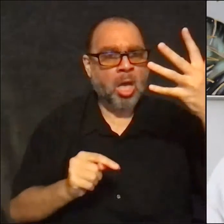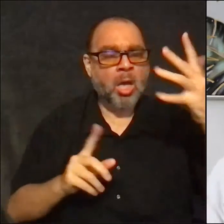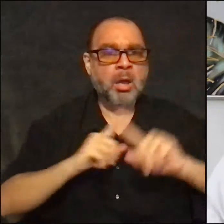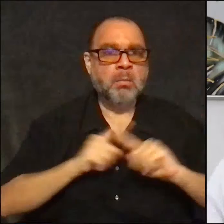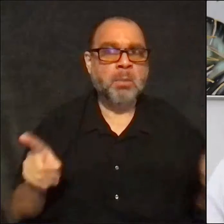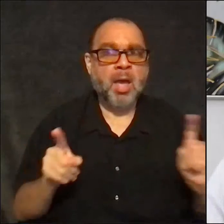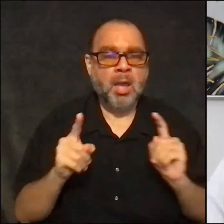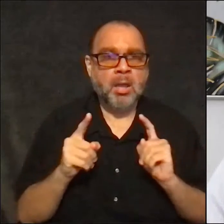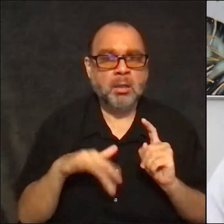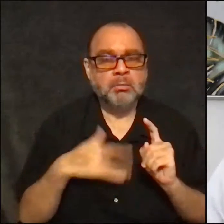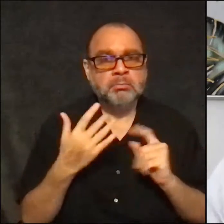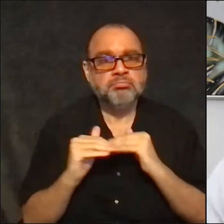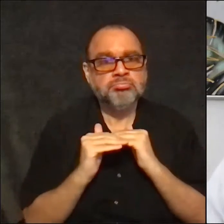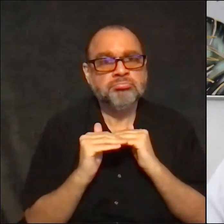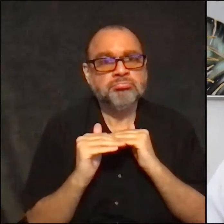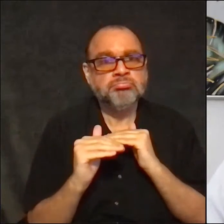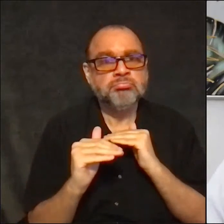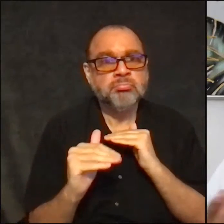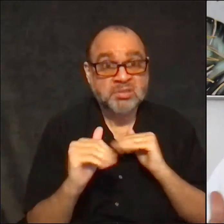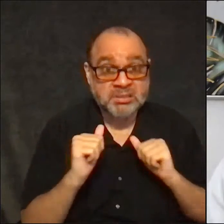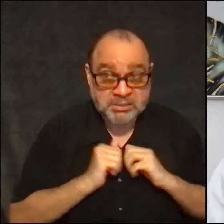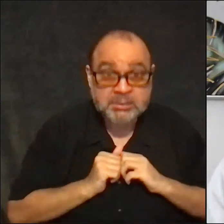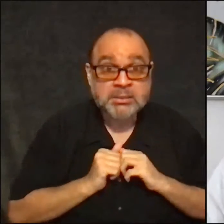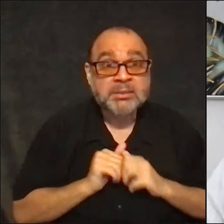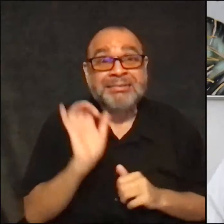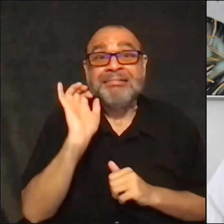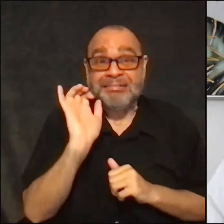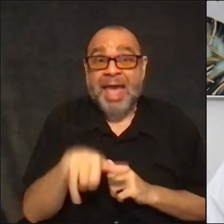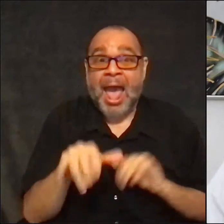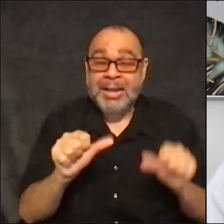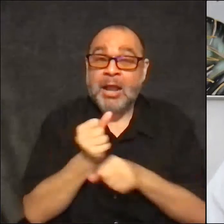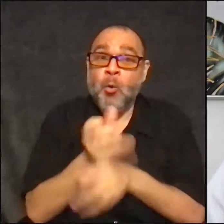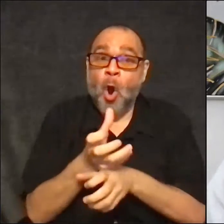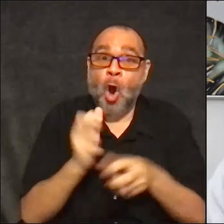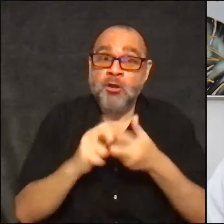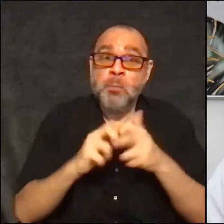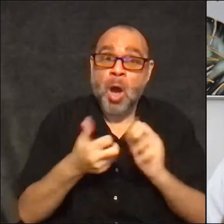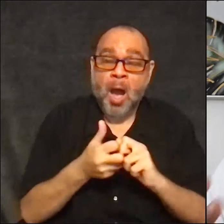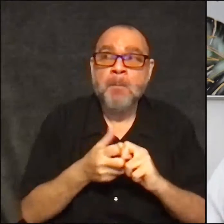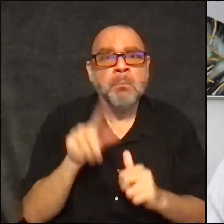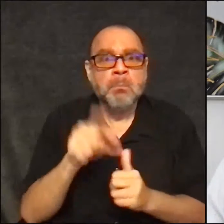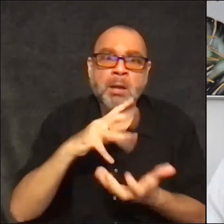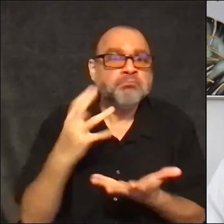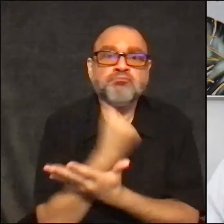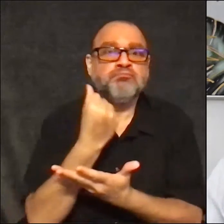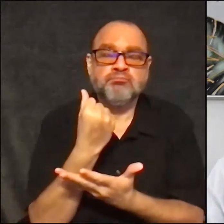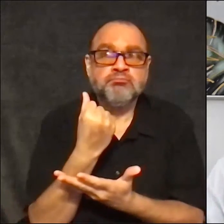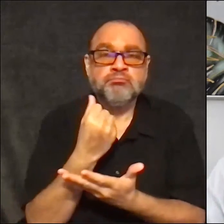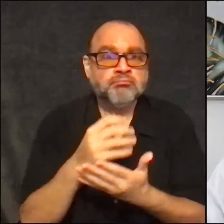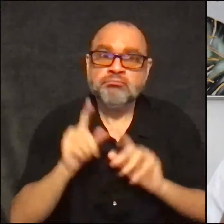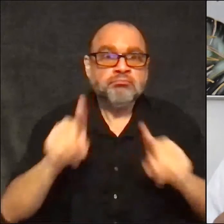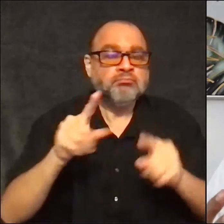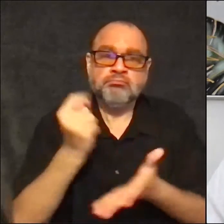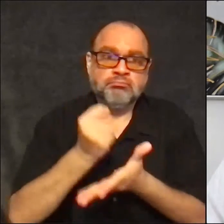up to your potential. A big one that clients come to me with is feeling like an island, feeling